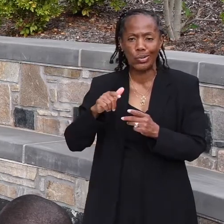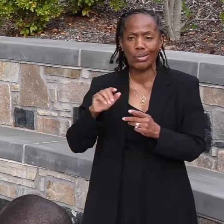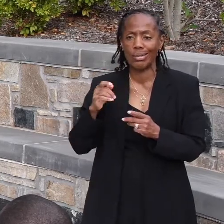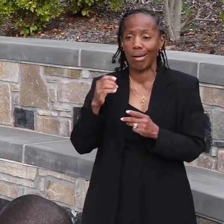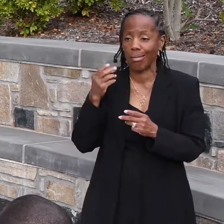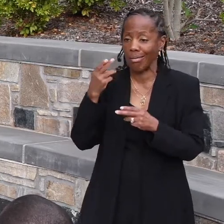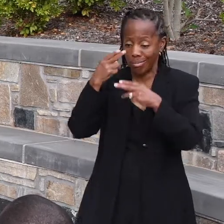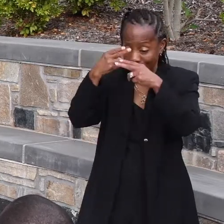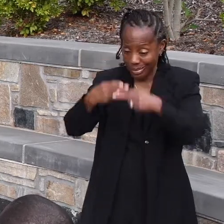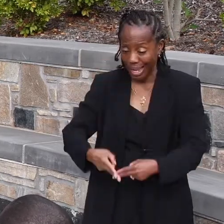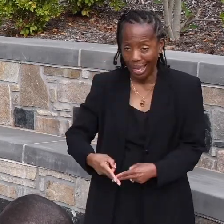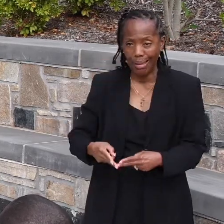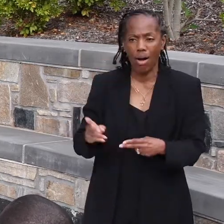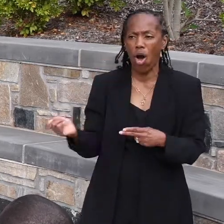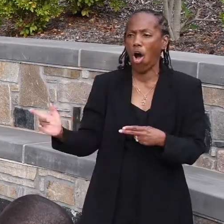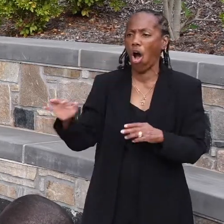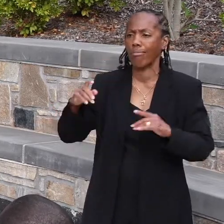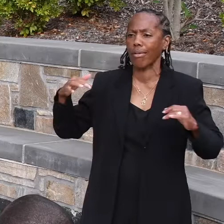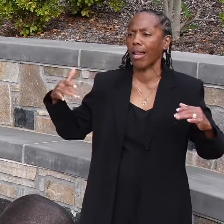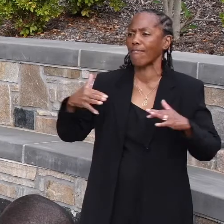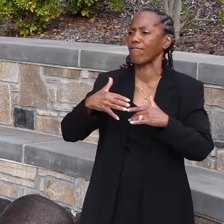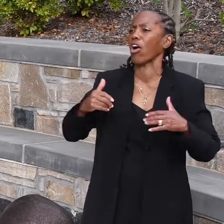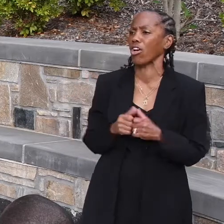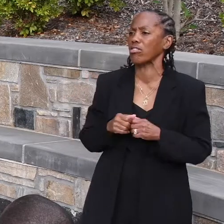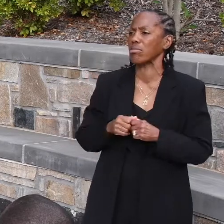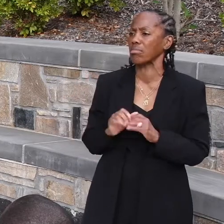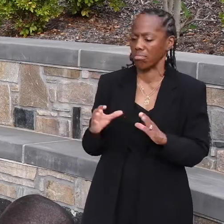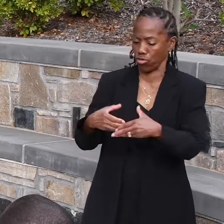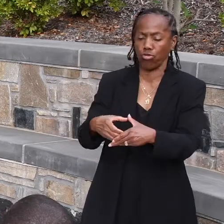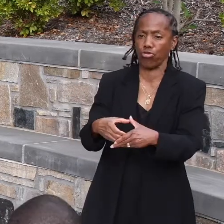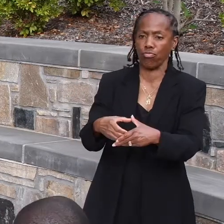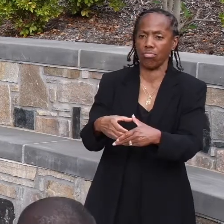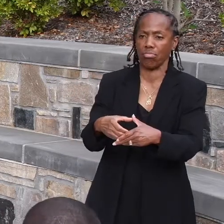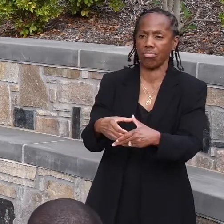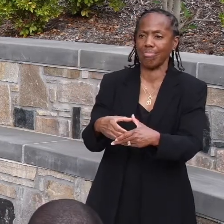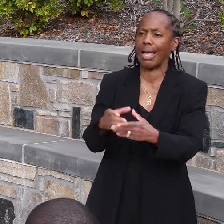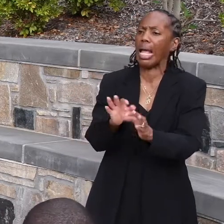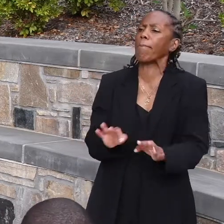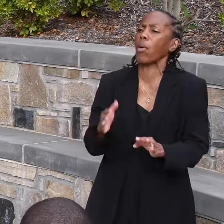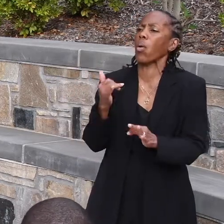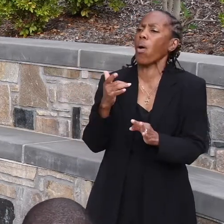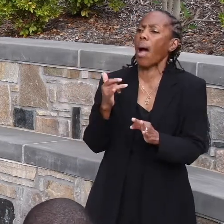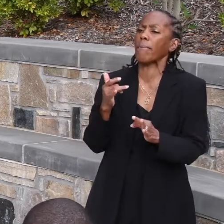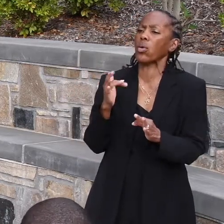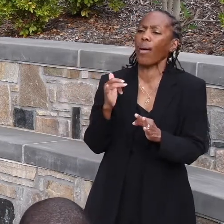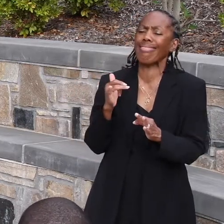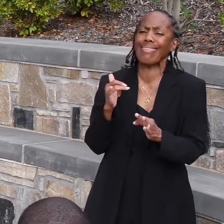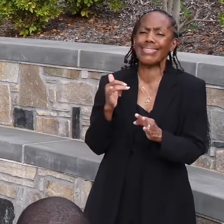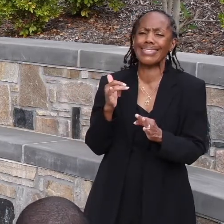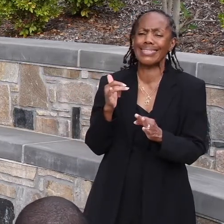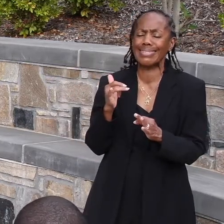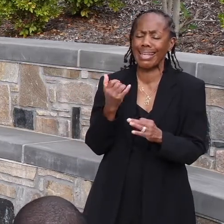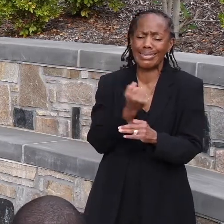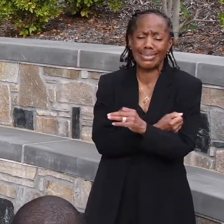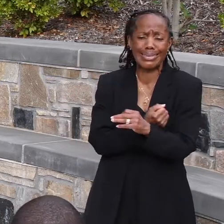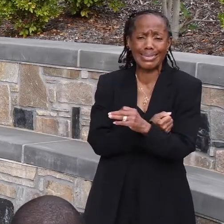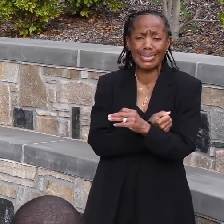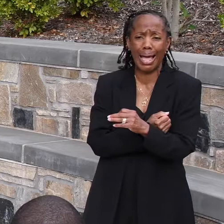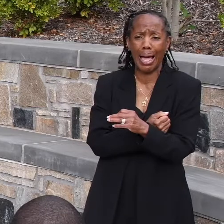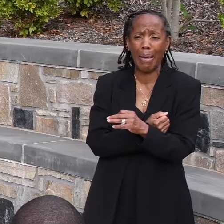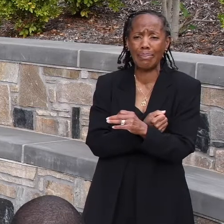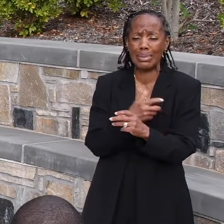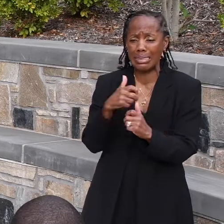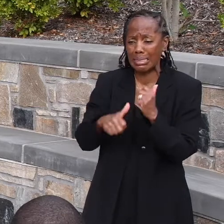council. And why is that important? Because this is a disease, this substance use disorder, along with the mental